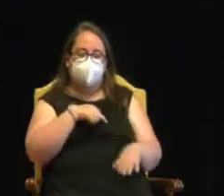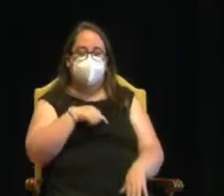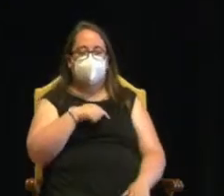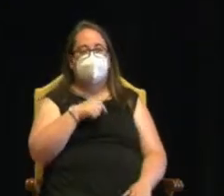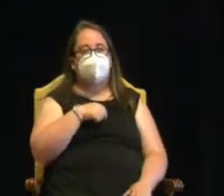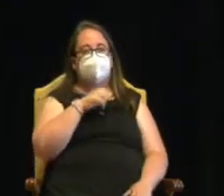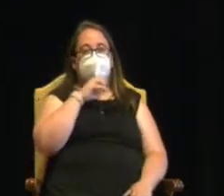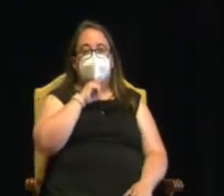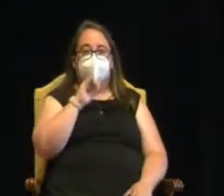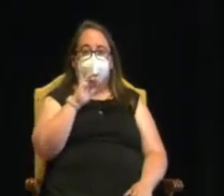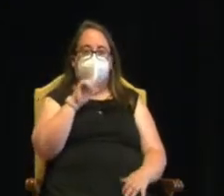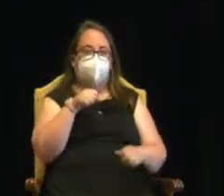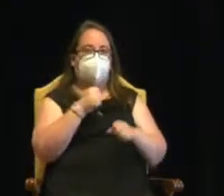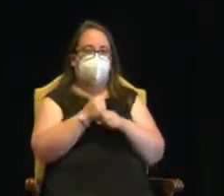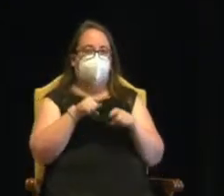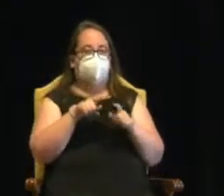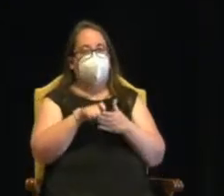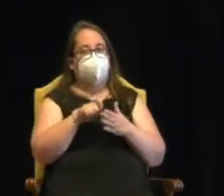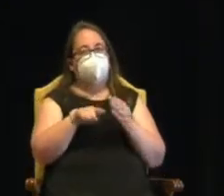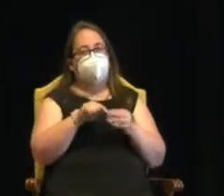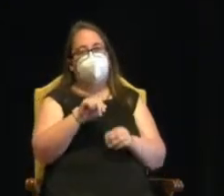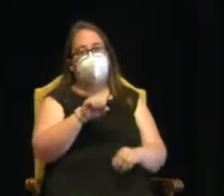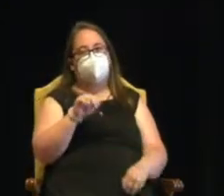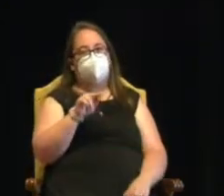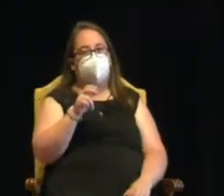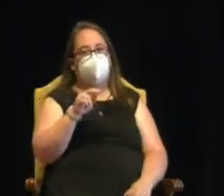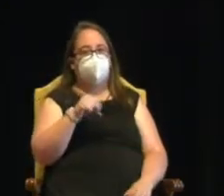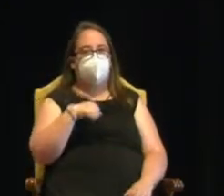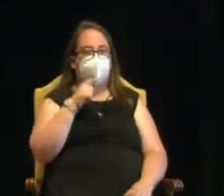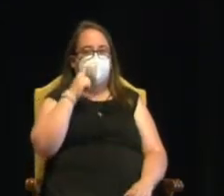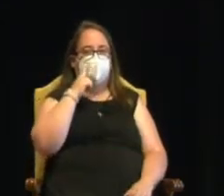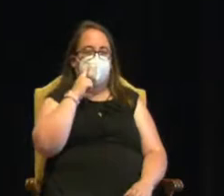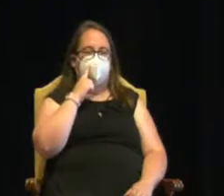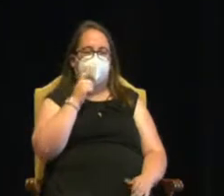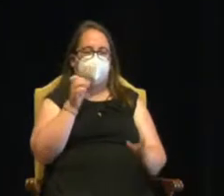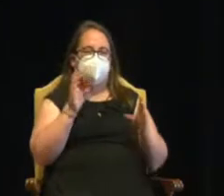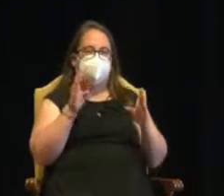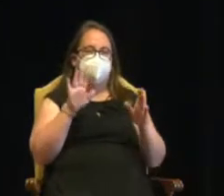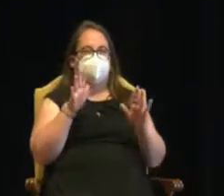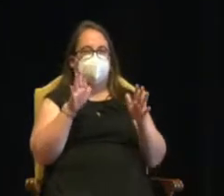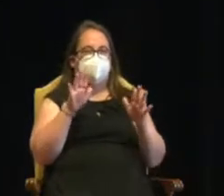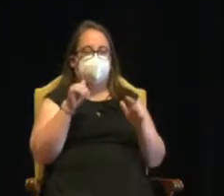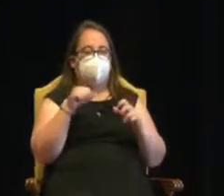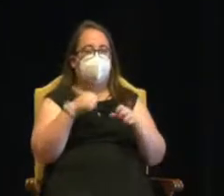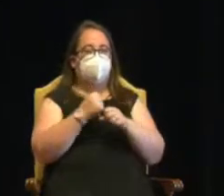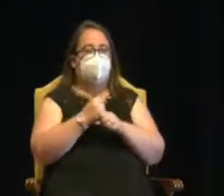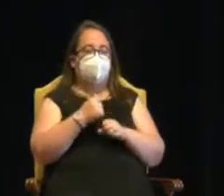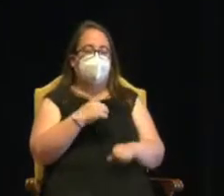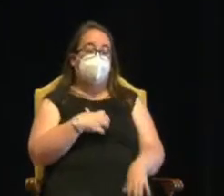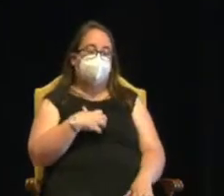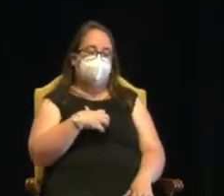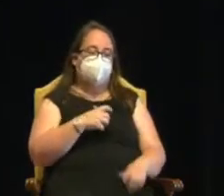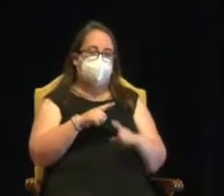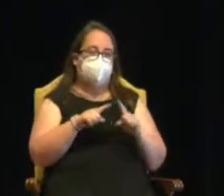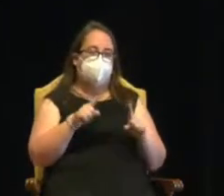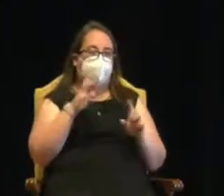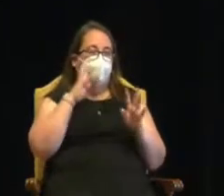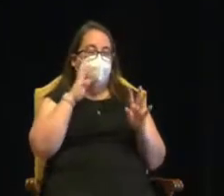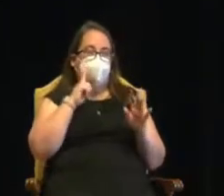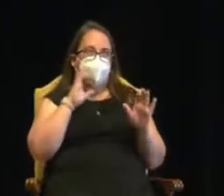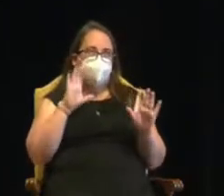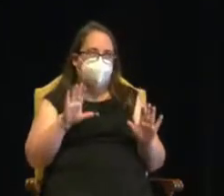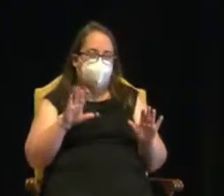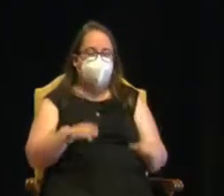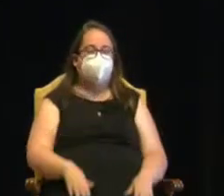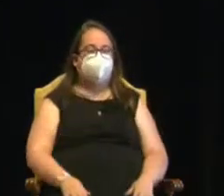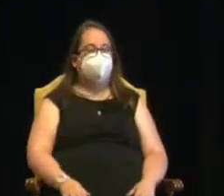aged 25 years while writing about Tess Monahan, and I don't think she's aged more than 10, which is really disgusting. But fiction is fabulous. All